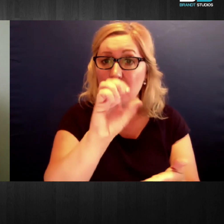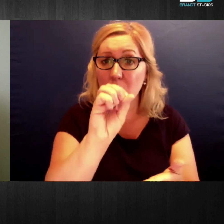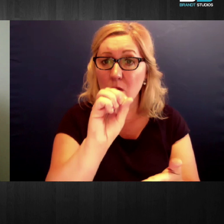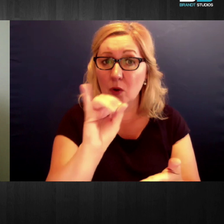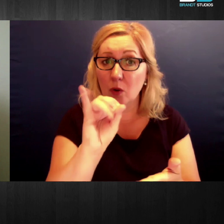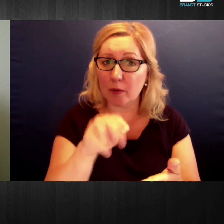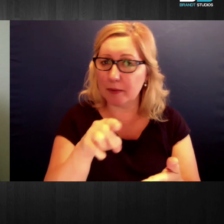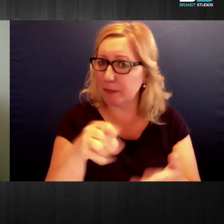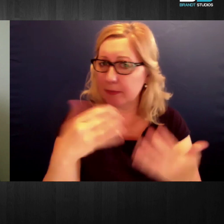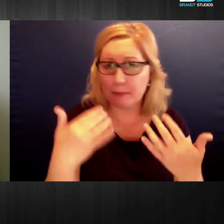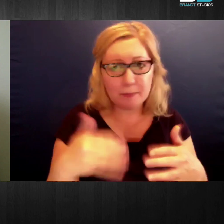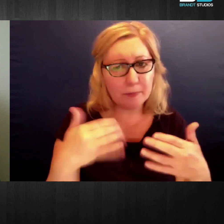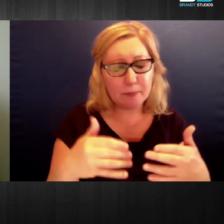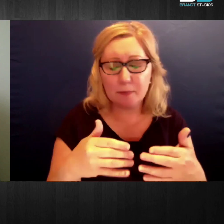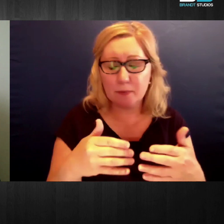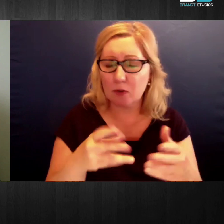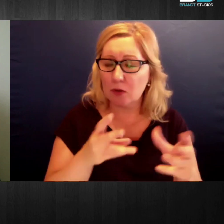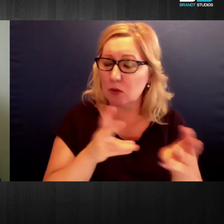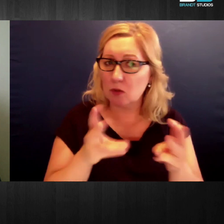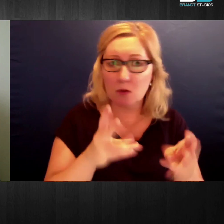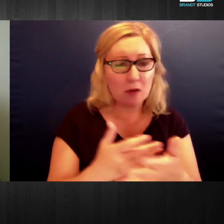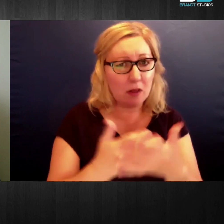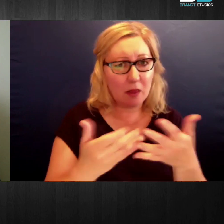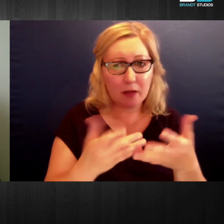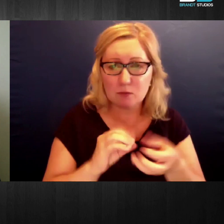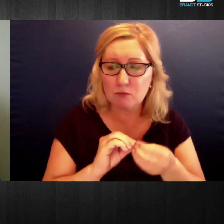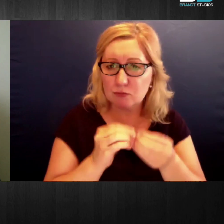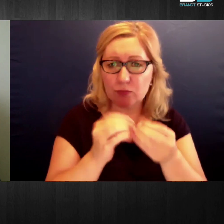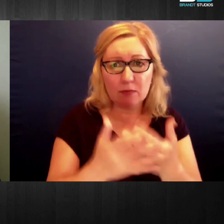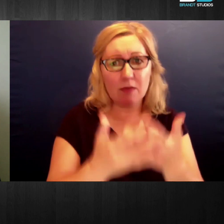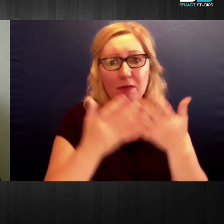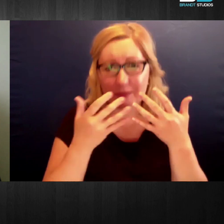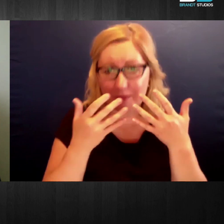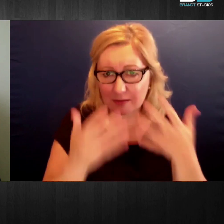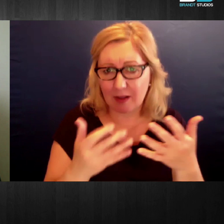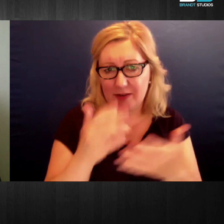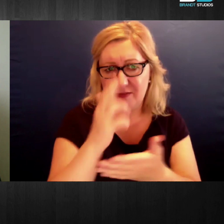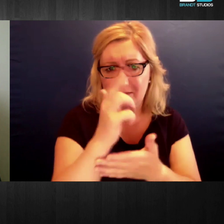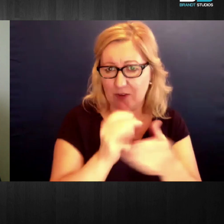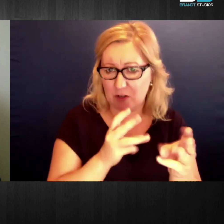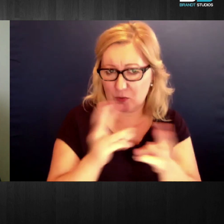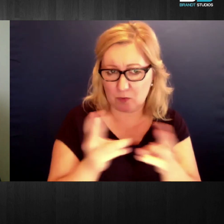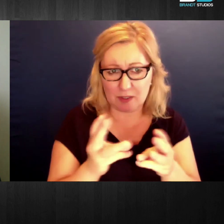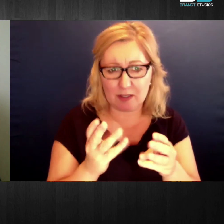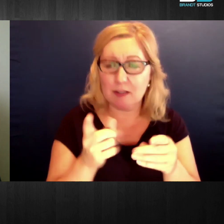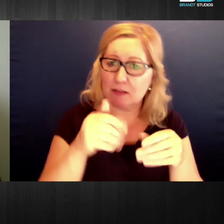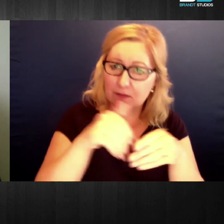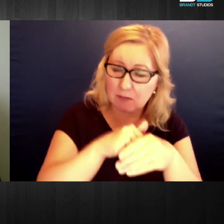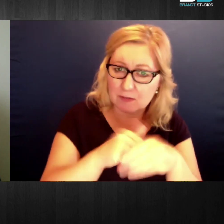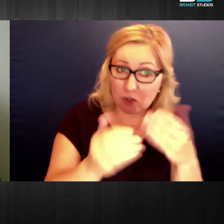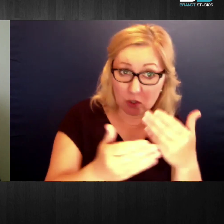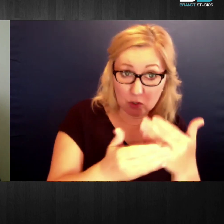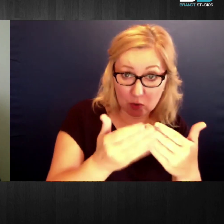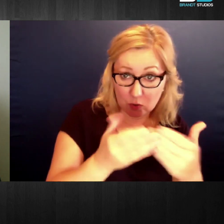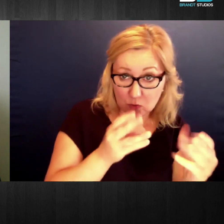work, and it brings together youth work, activism for the disadvantaged. Your work is increasingly being